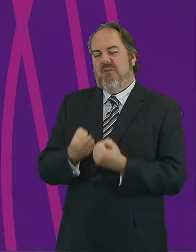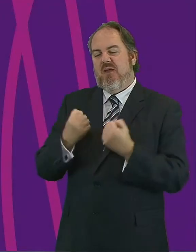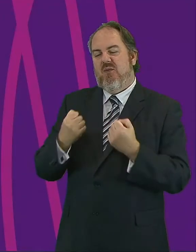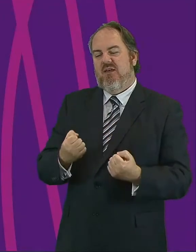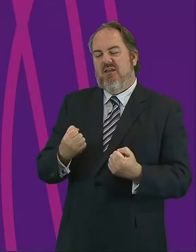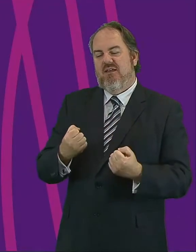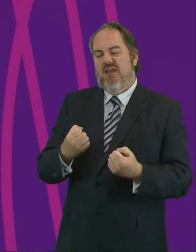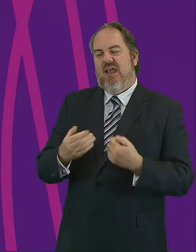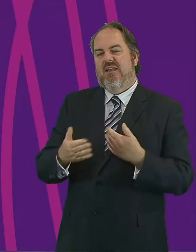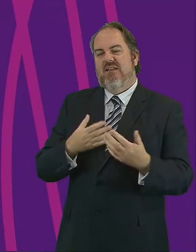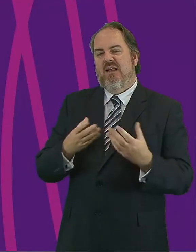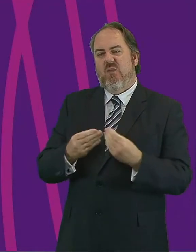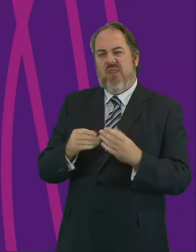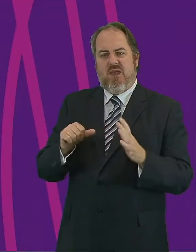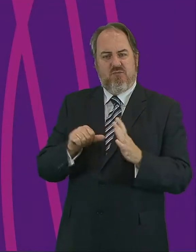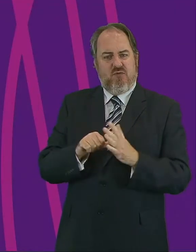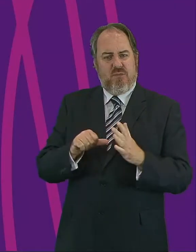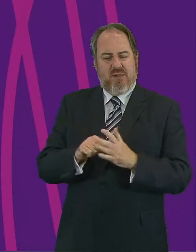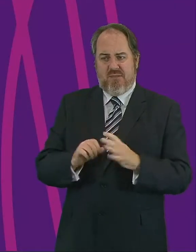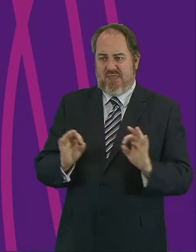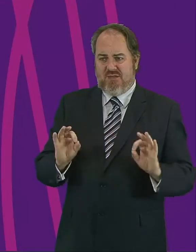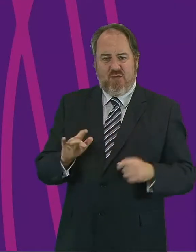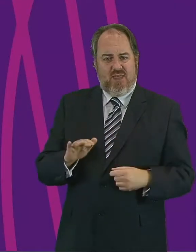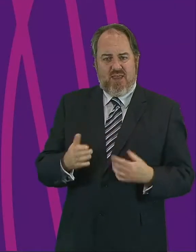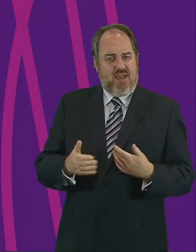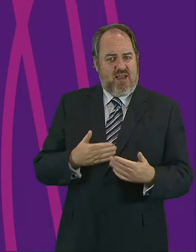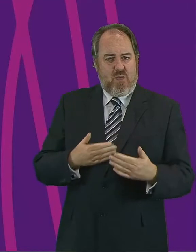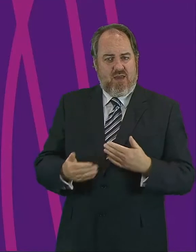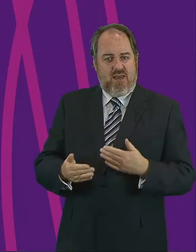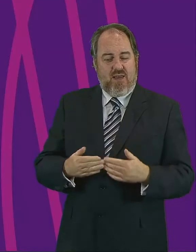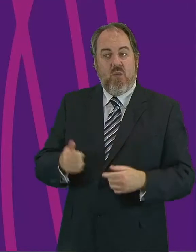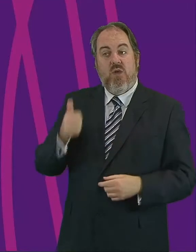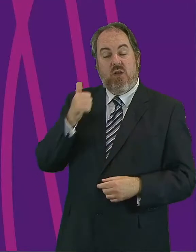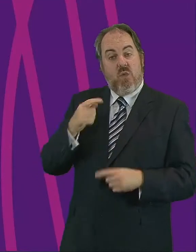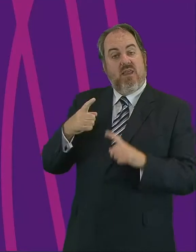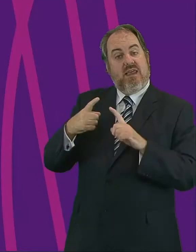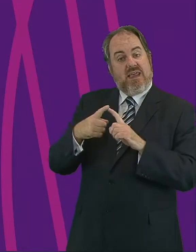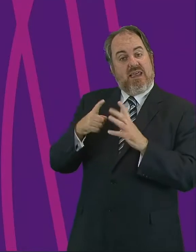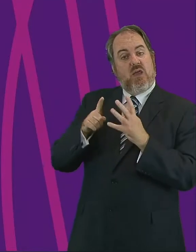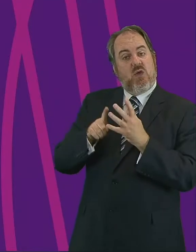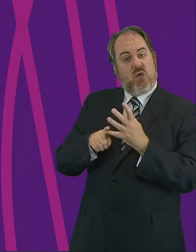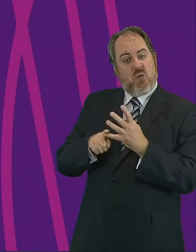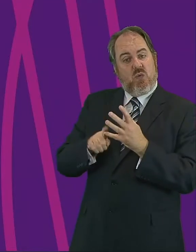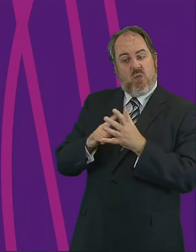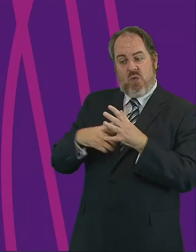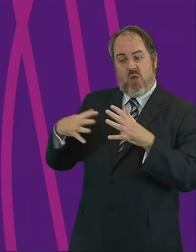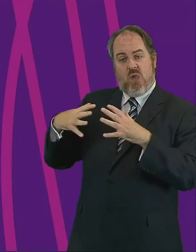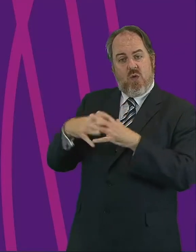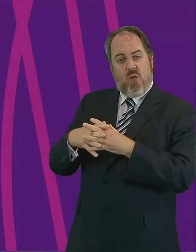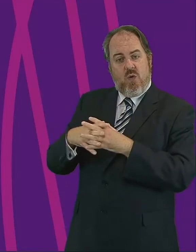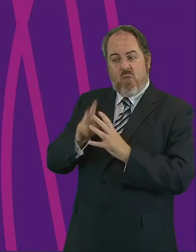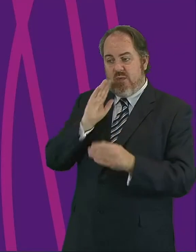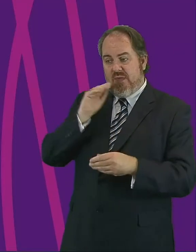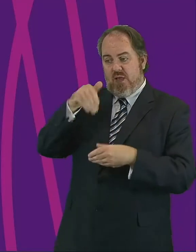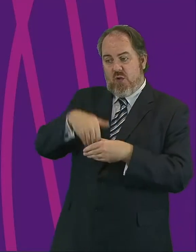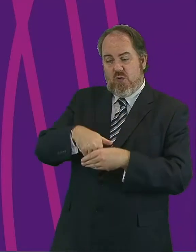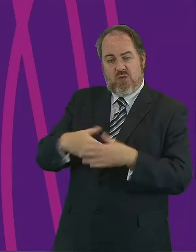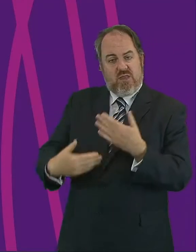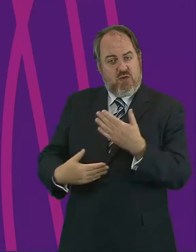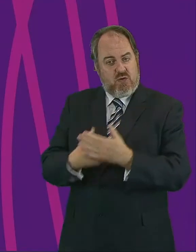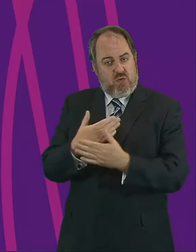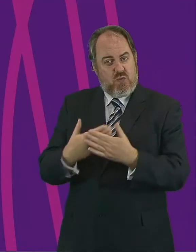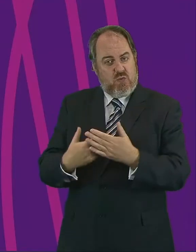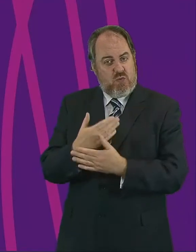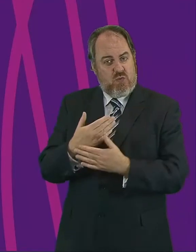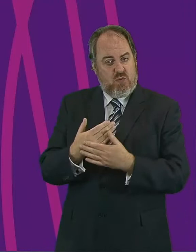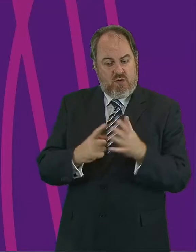principles, mutual recognition and non-discrimination, well known in EU law, are to be enshrined in the new legislation. But far from, and I quote